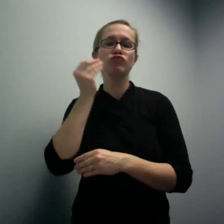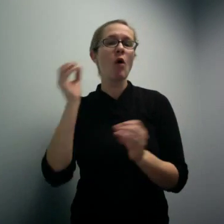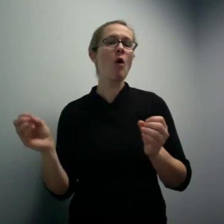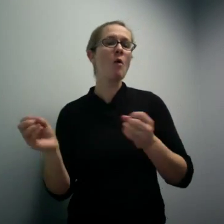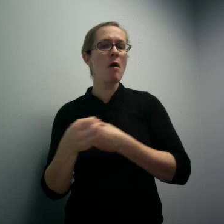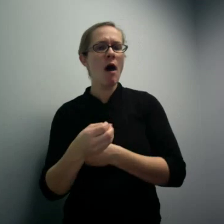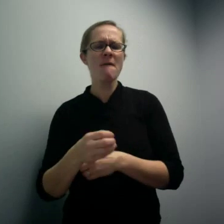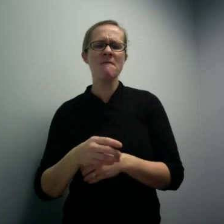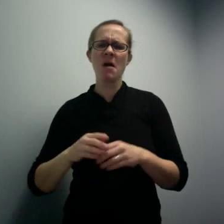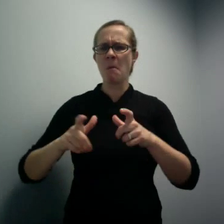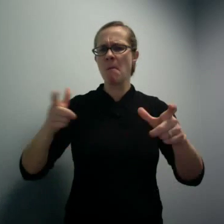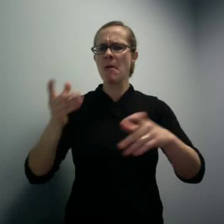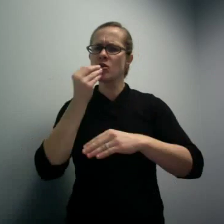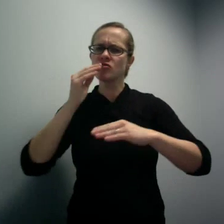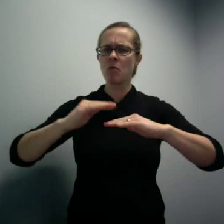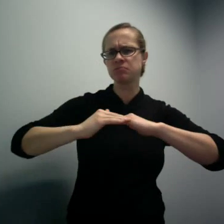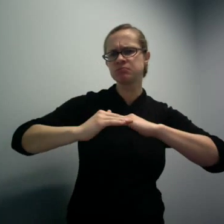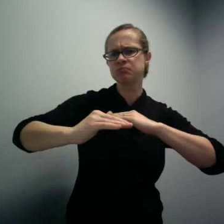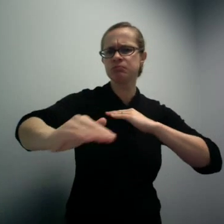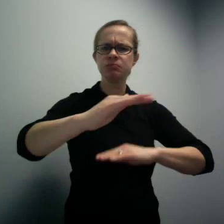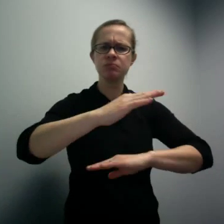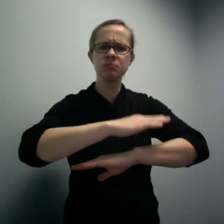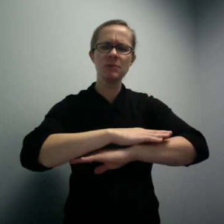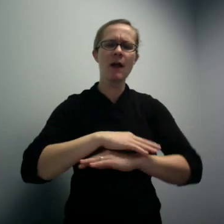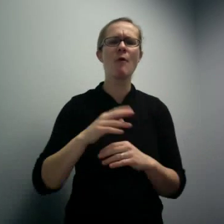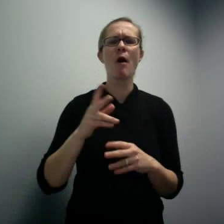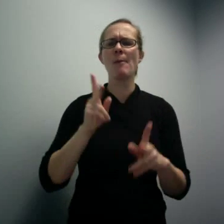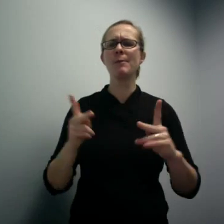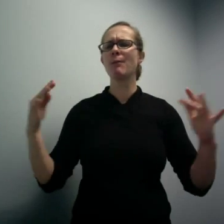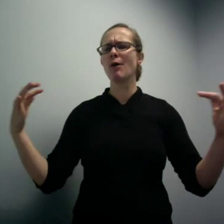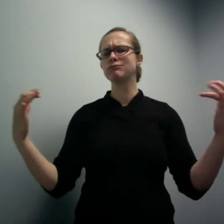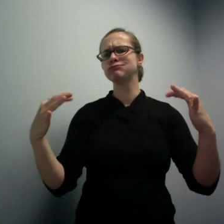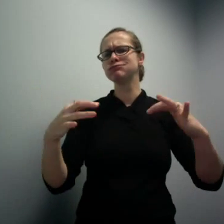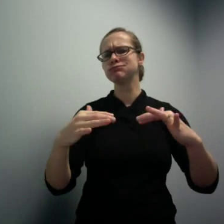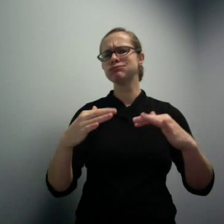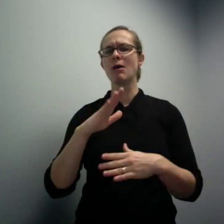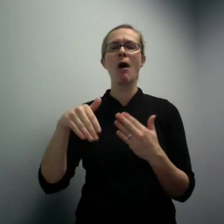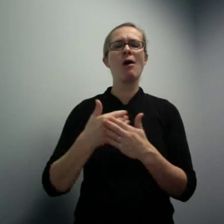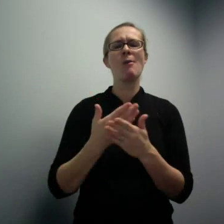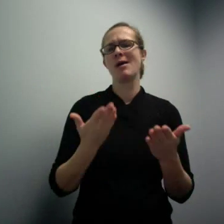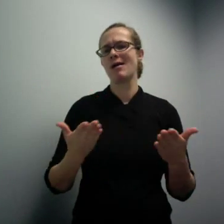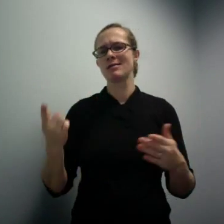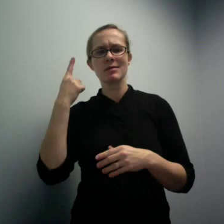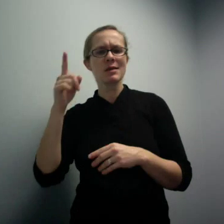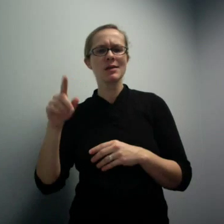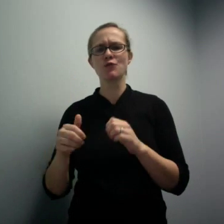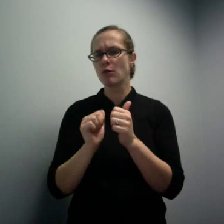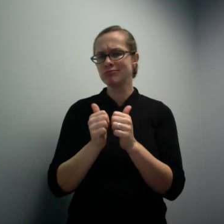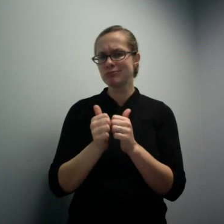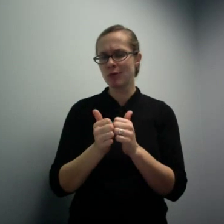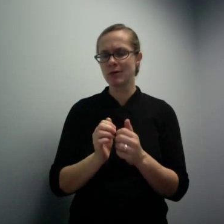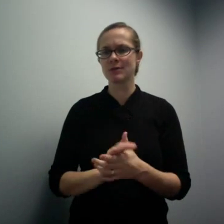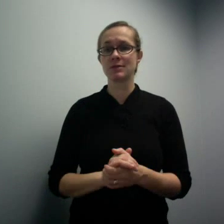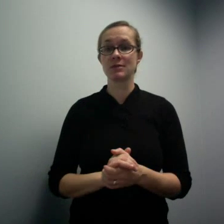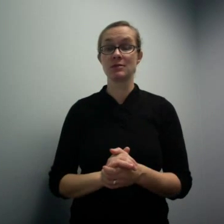10, room for guests, and all my kitesurfing gear. With over 300 entries from around the world, I got